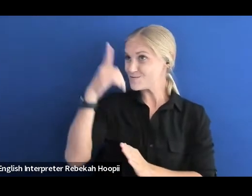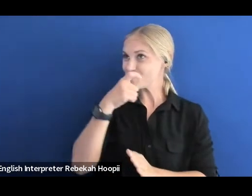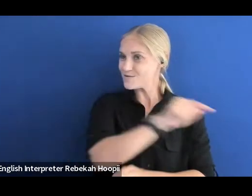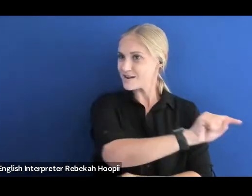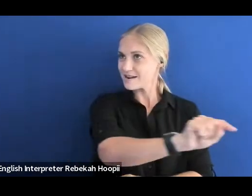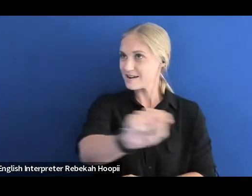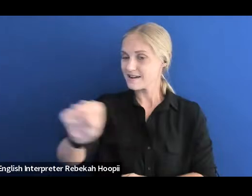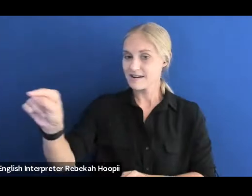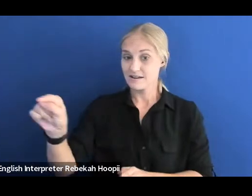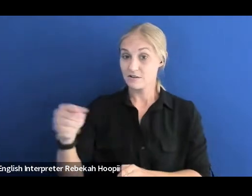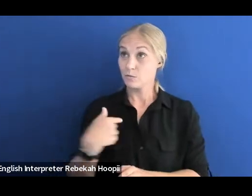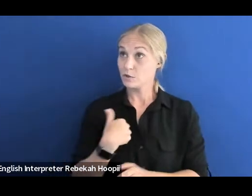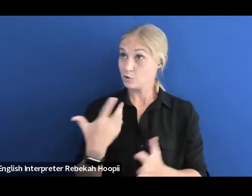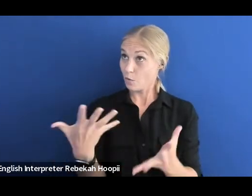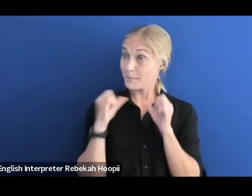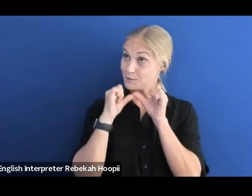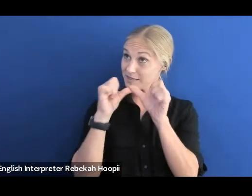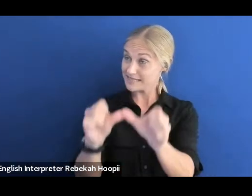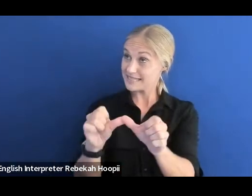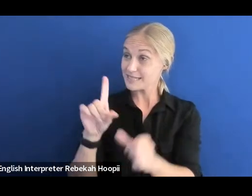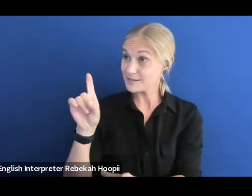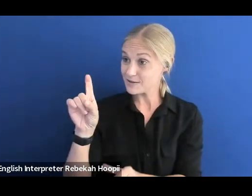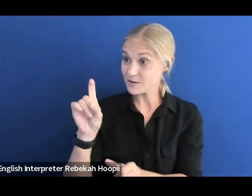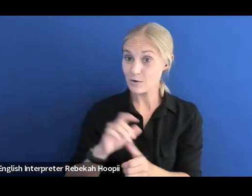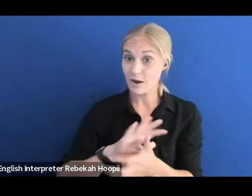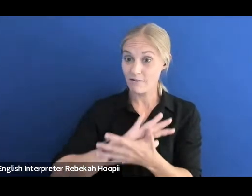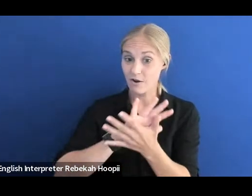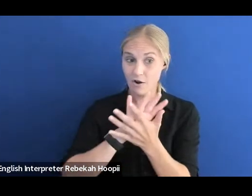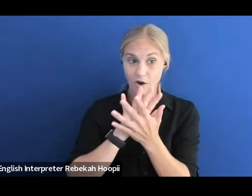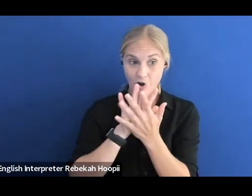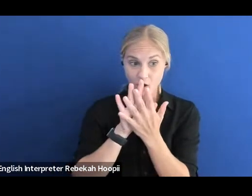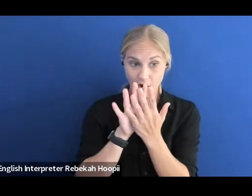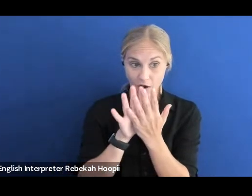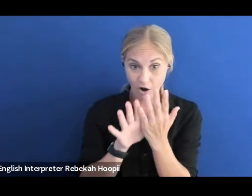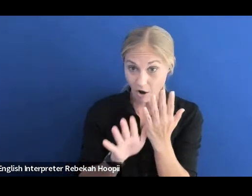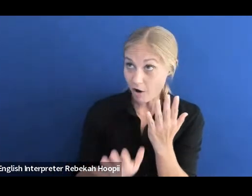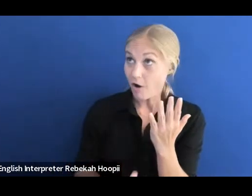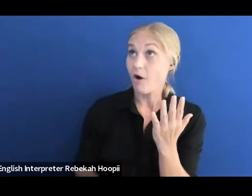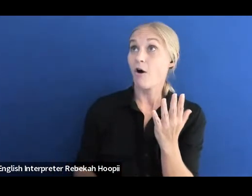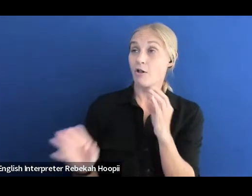Would you like me to continue of all the restoration that's going to need to be done?